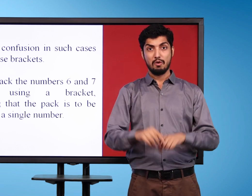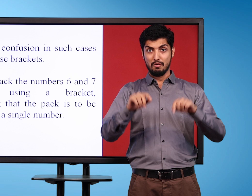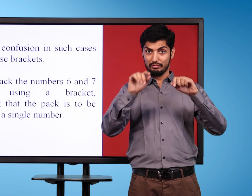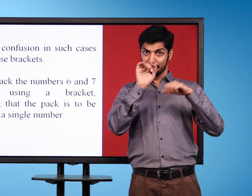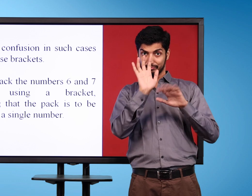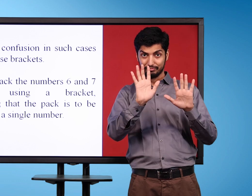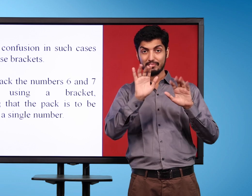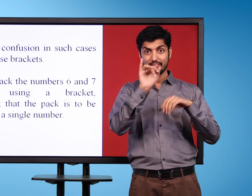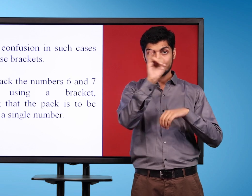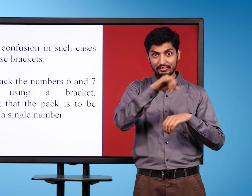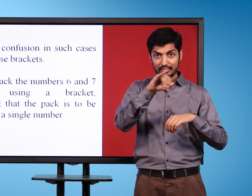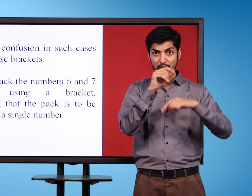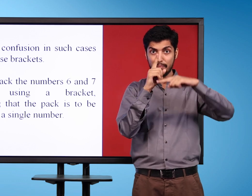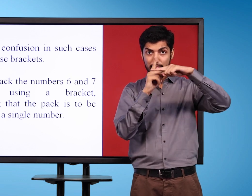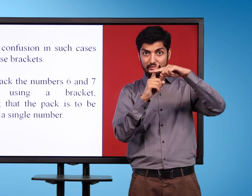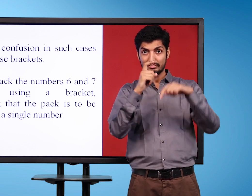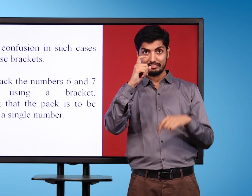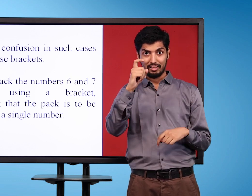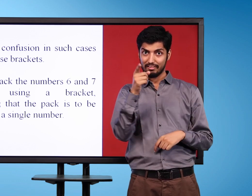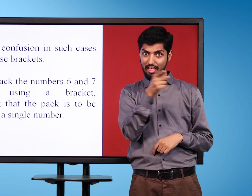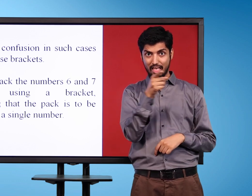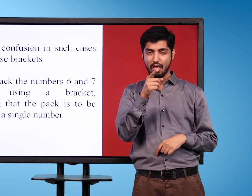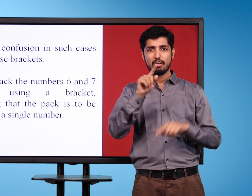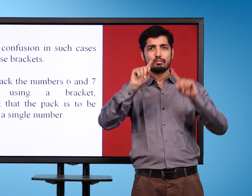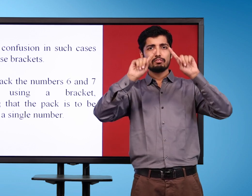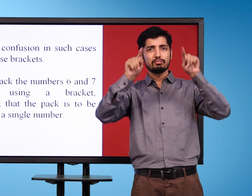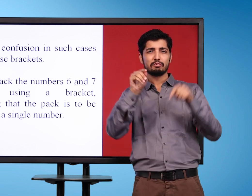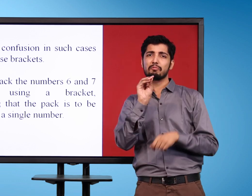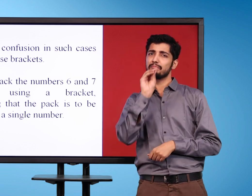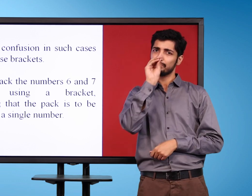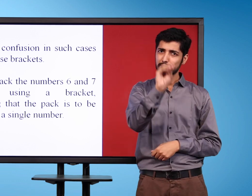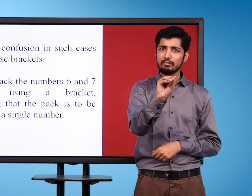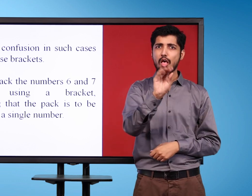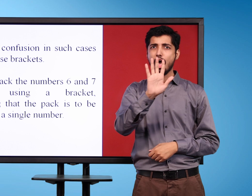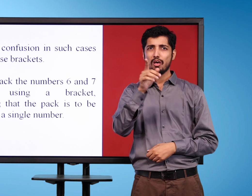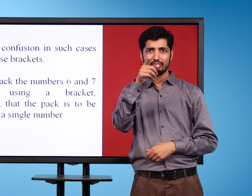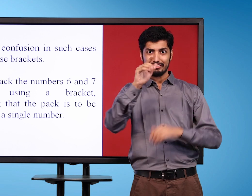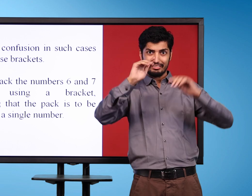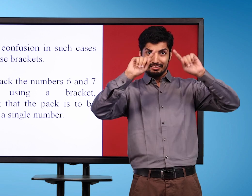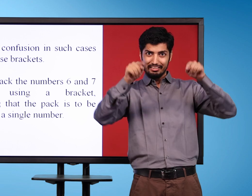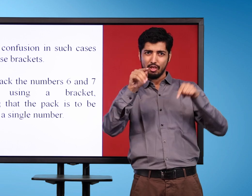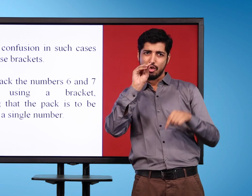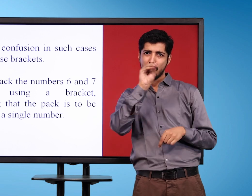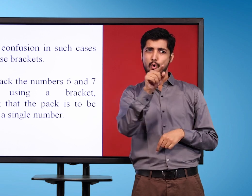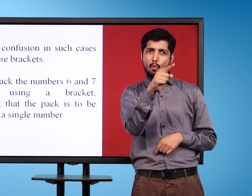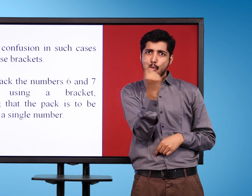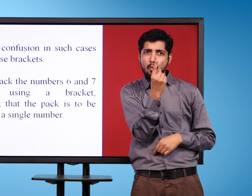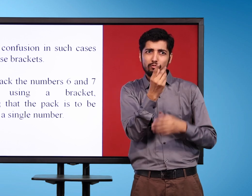the numbers 6 and 7 together using a bracket, indicating that the pack is to be